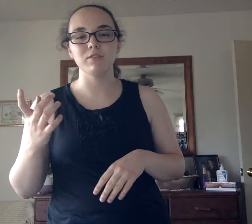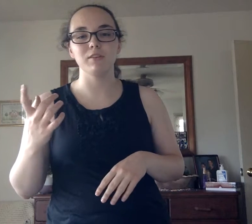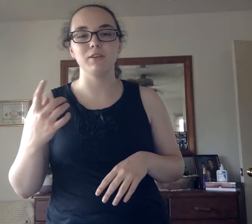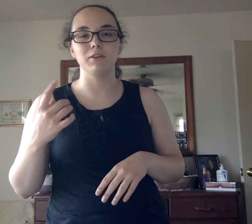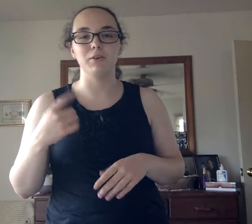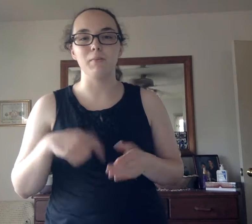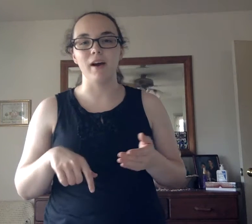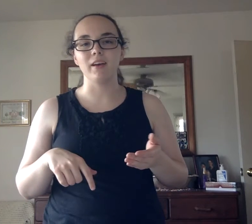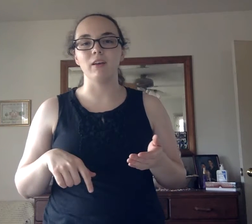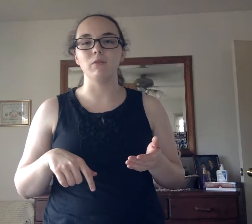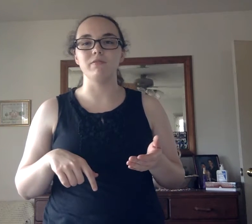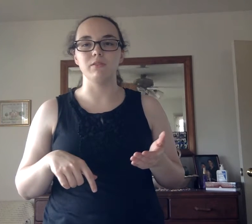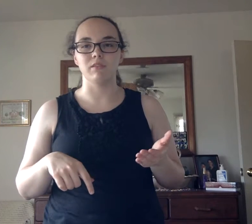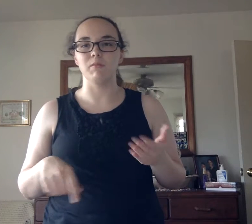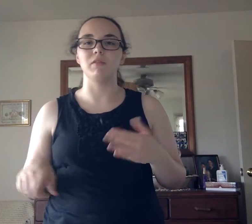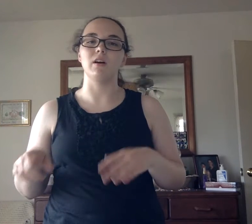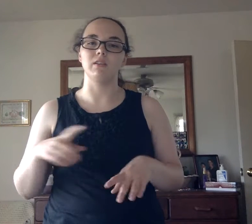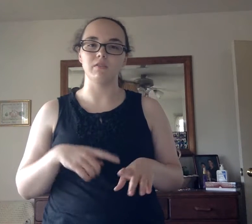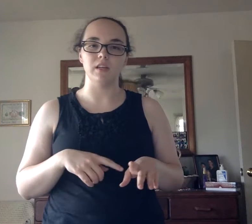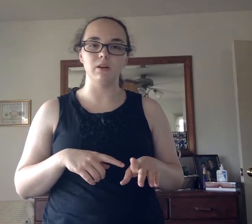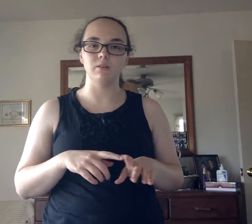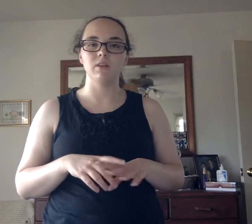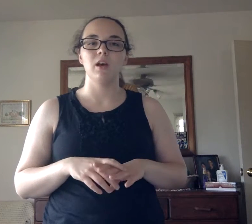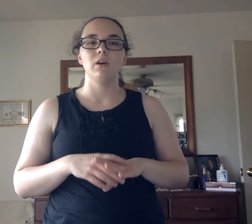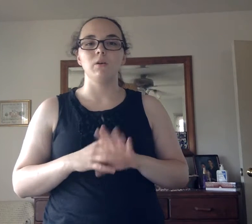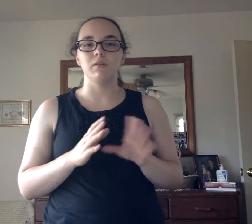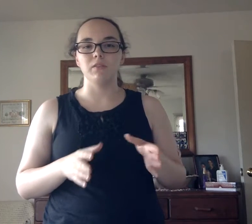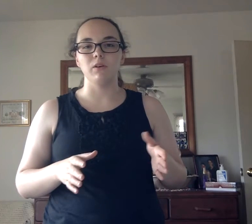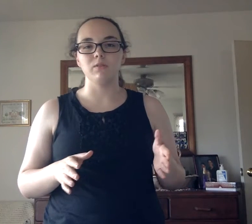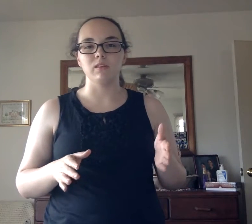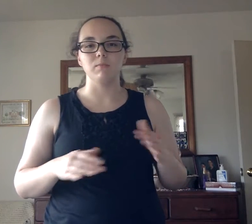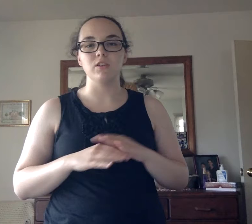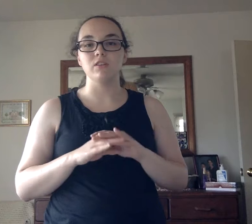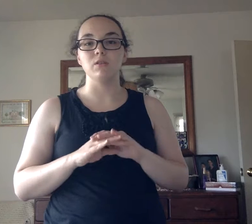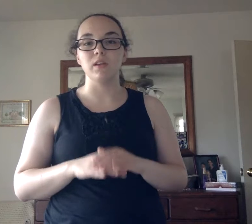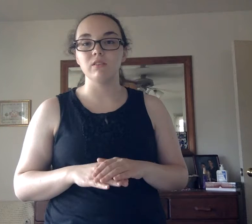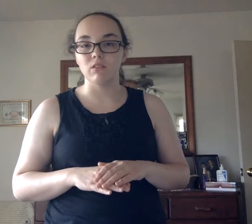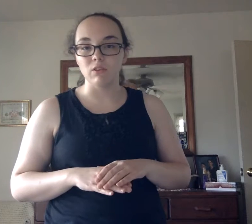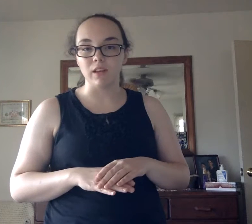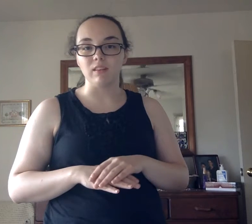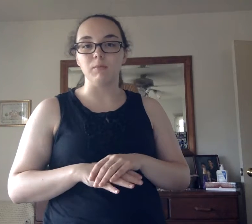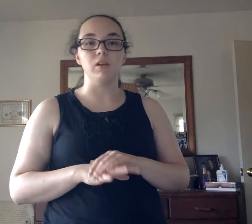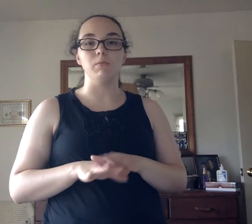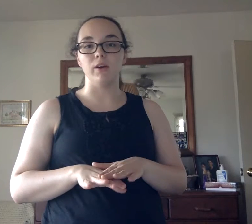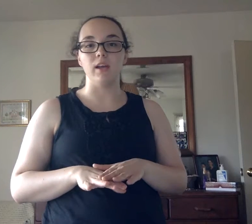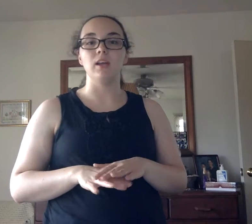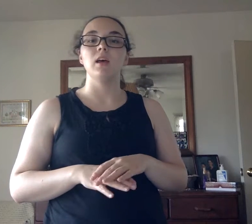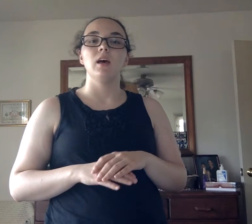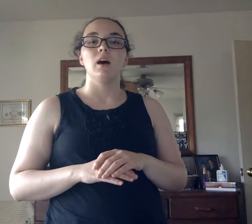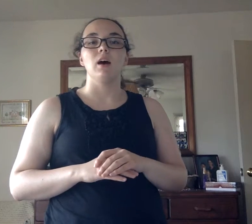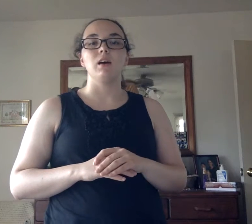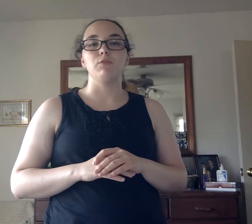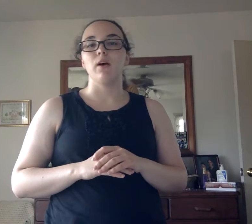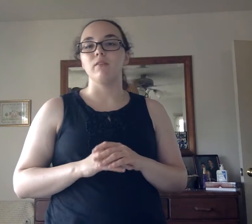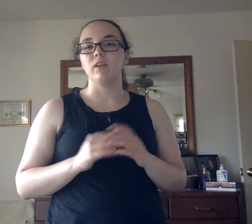sure you go back and review some of our other videos. Go over those as much as you need to, get them in your brain. If you have any